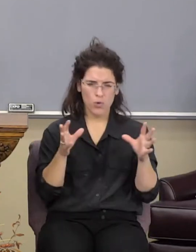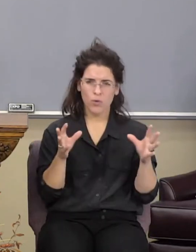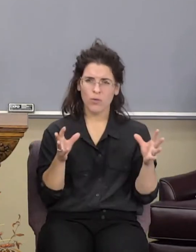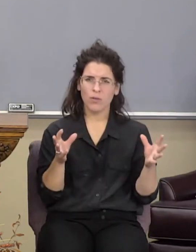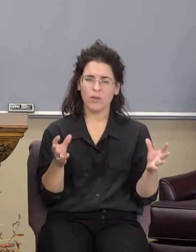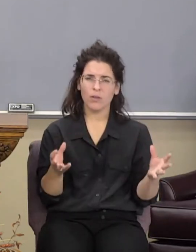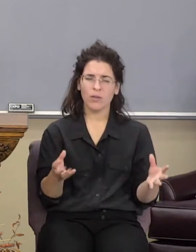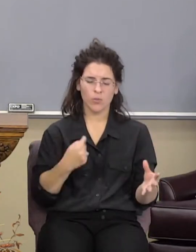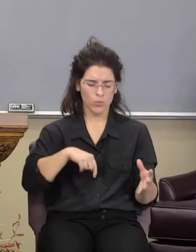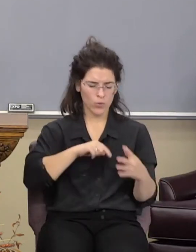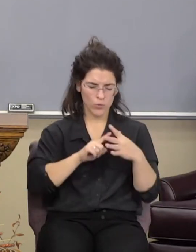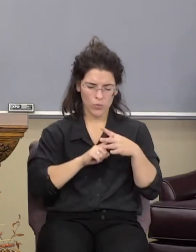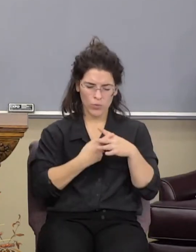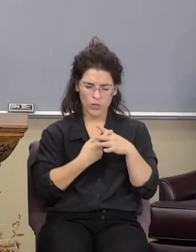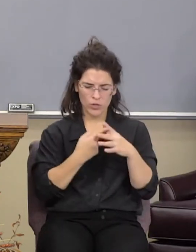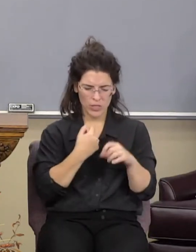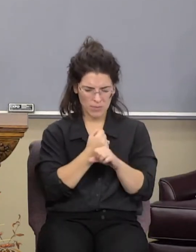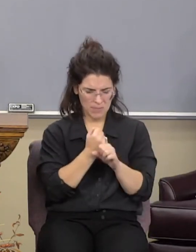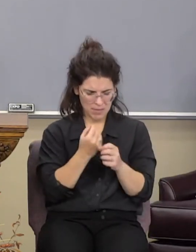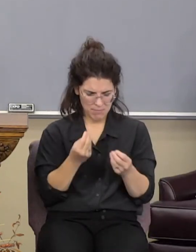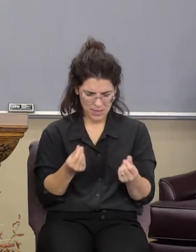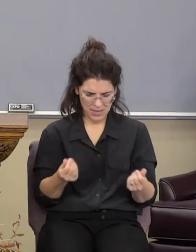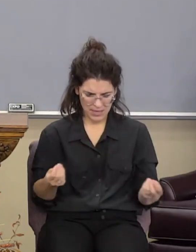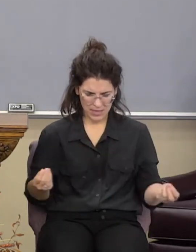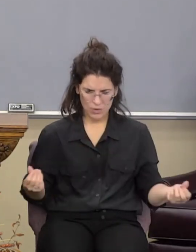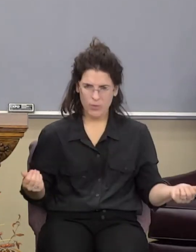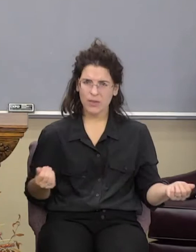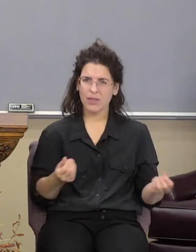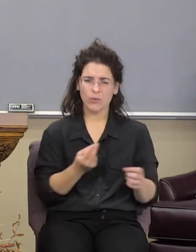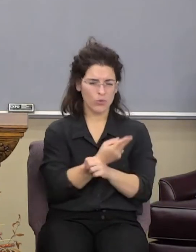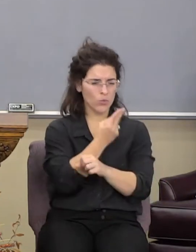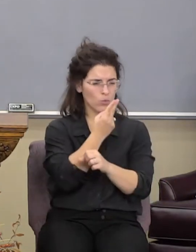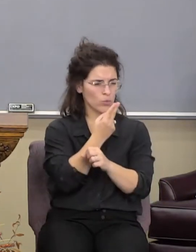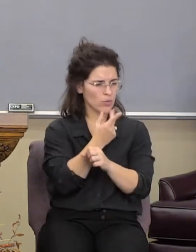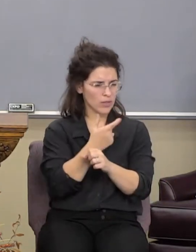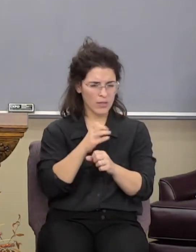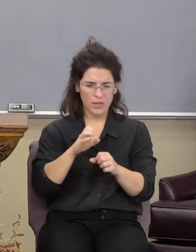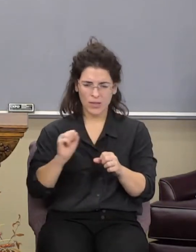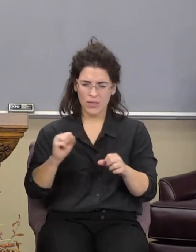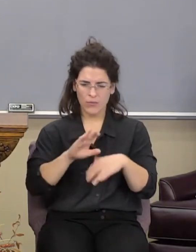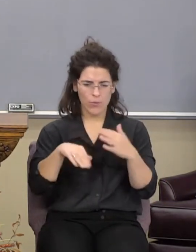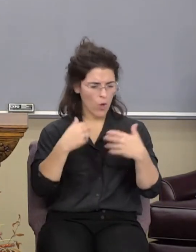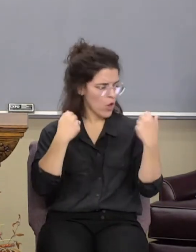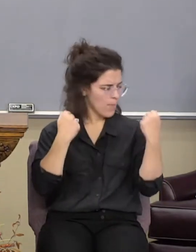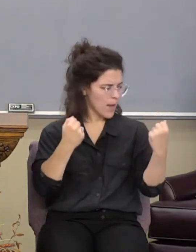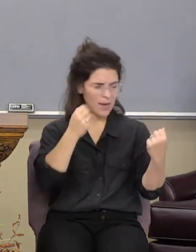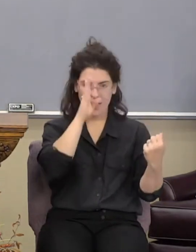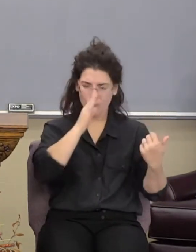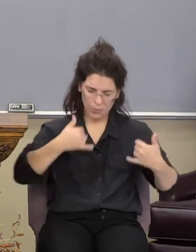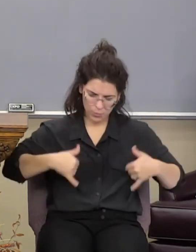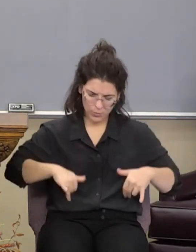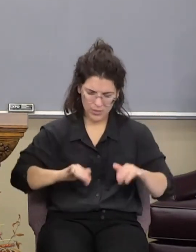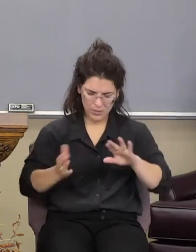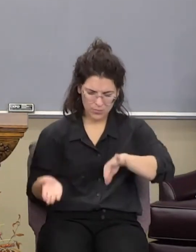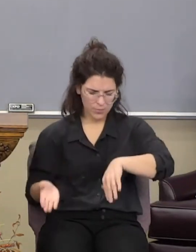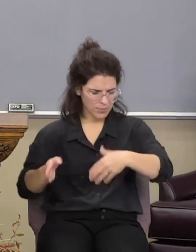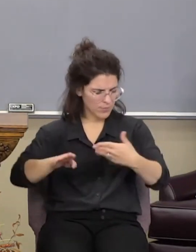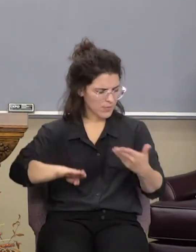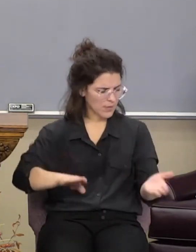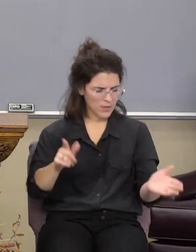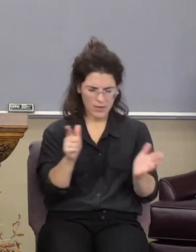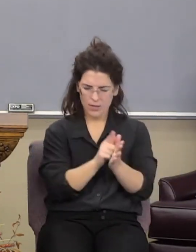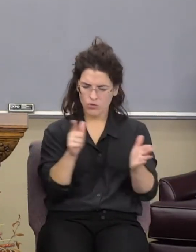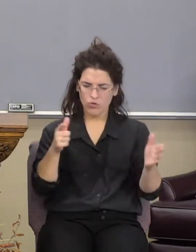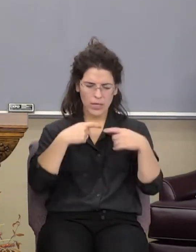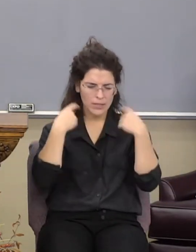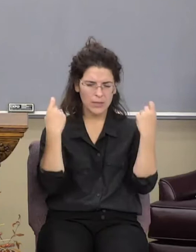were originally material that was useless to Almighty God while we were dead in trespasses